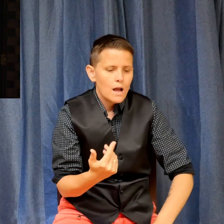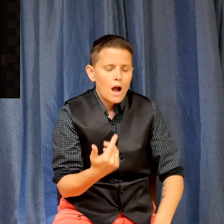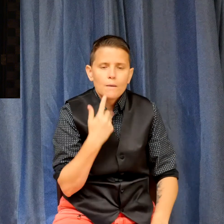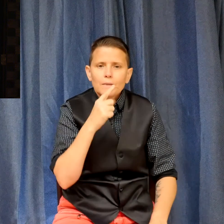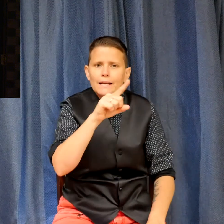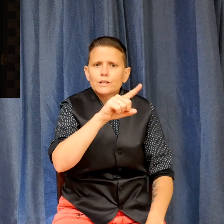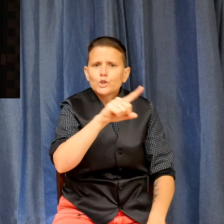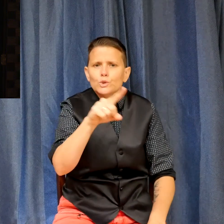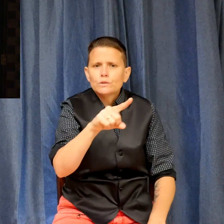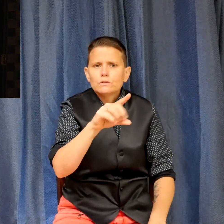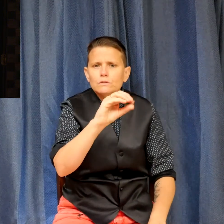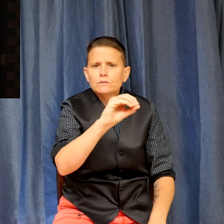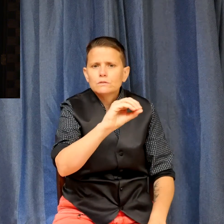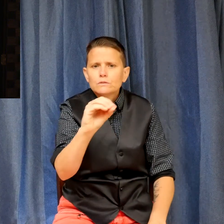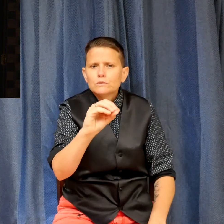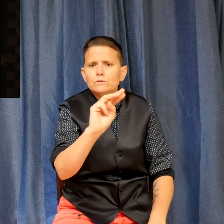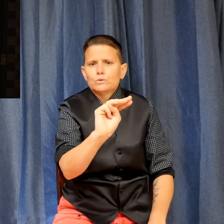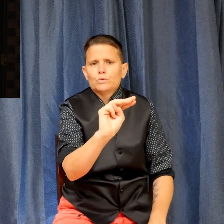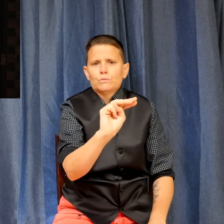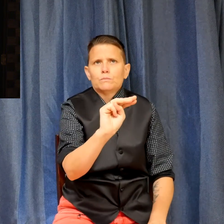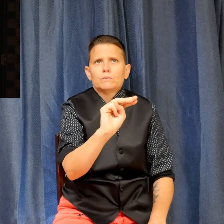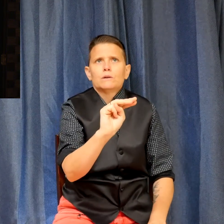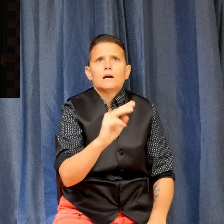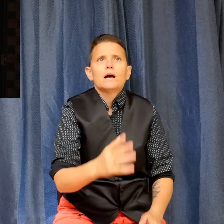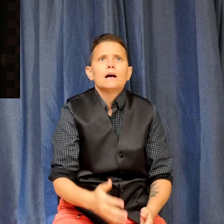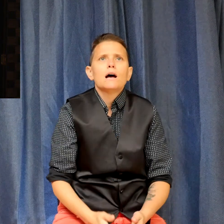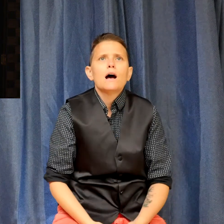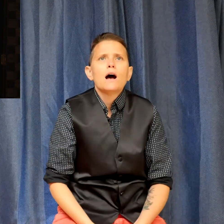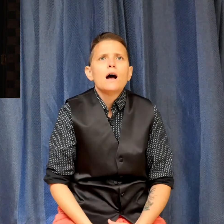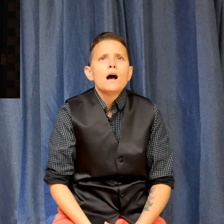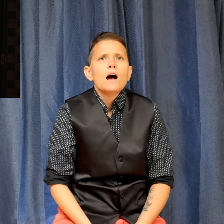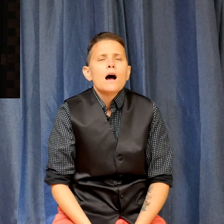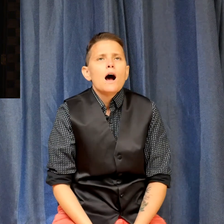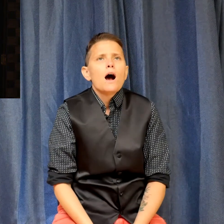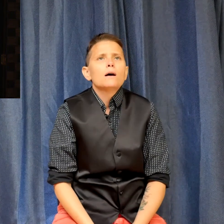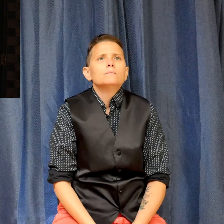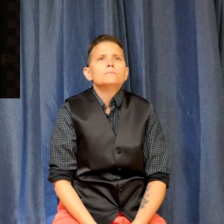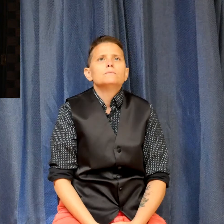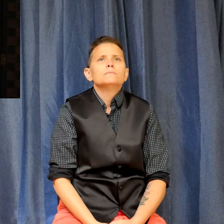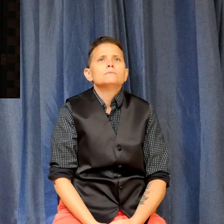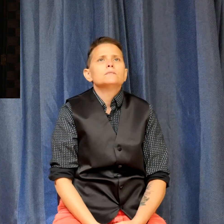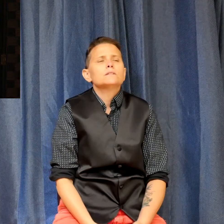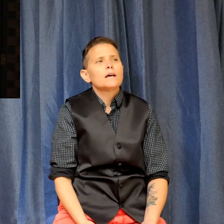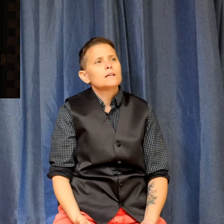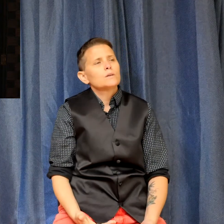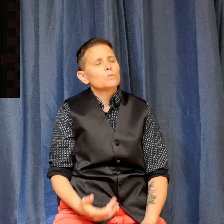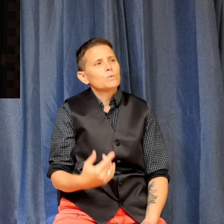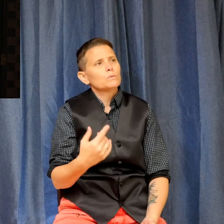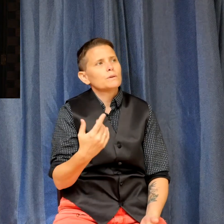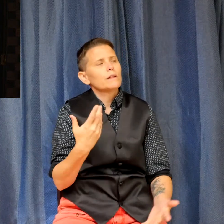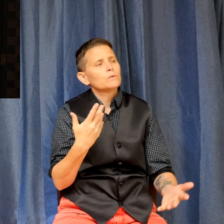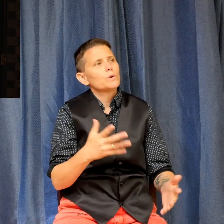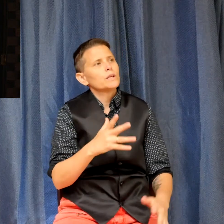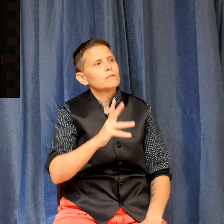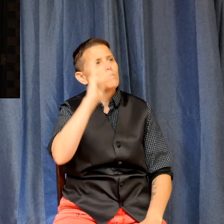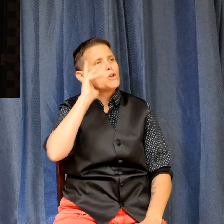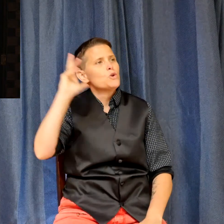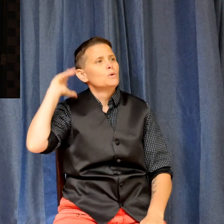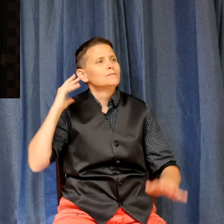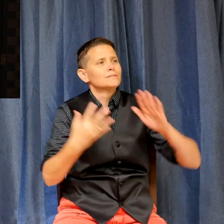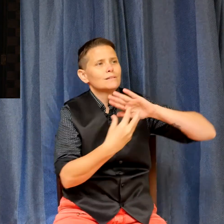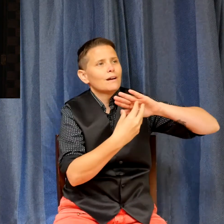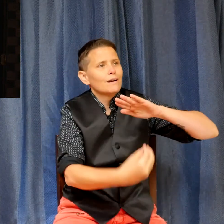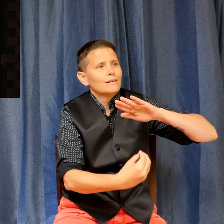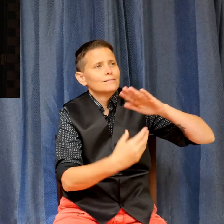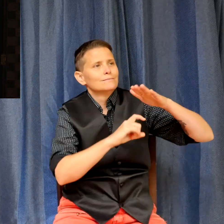new lexicon It's for like us. It used to be Google, now I it's know, Zoom. now it's Zoom. We used to Xerox, now we Zoom. But anyway, I was